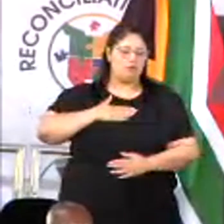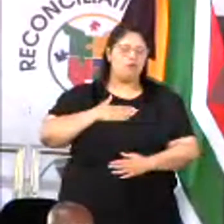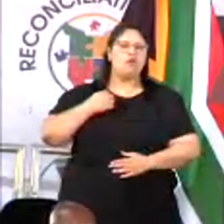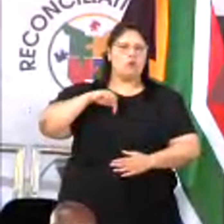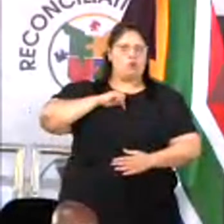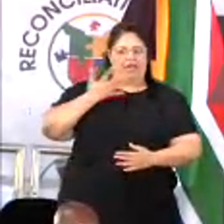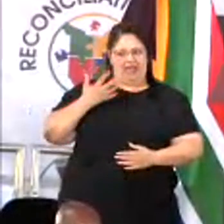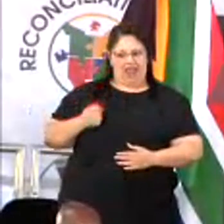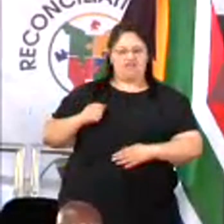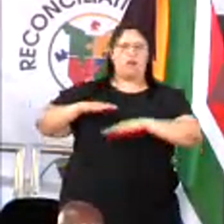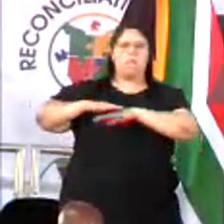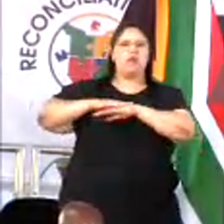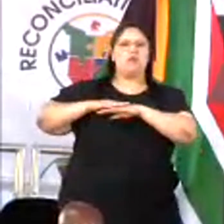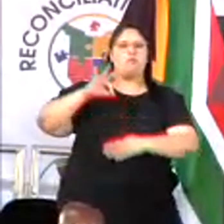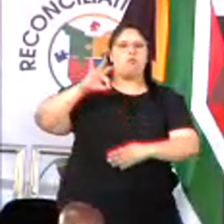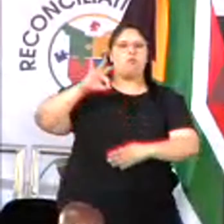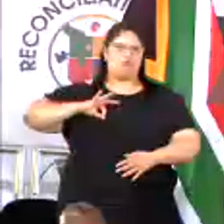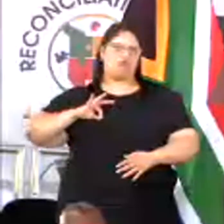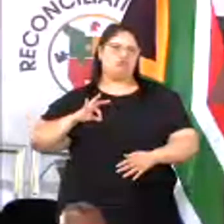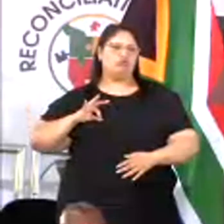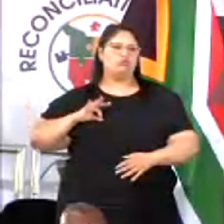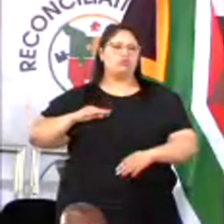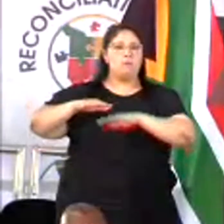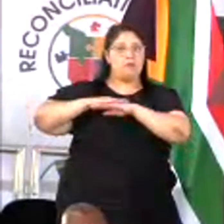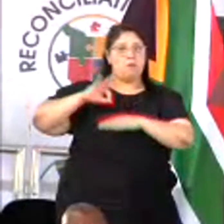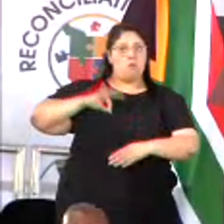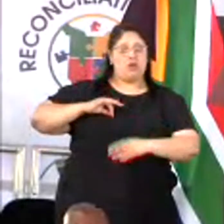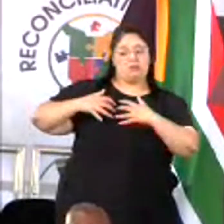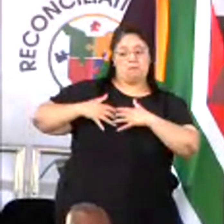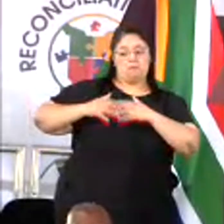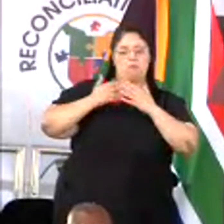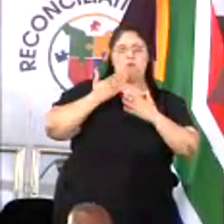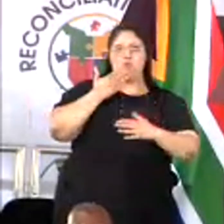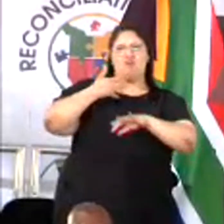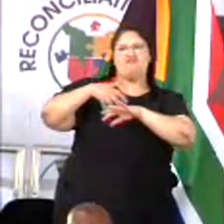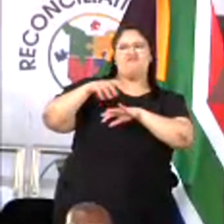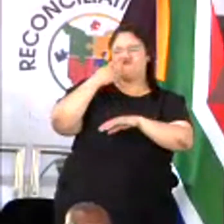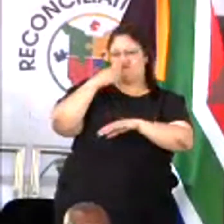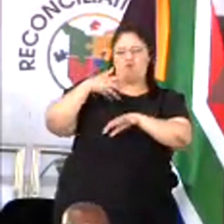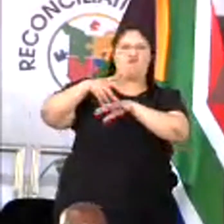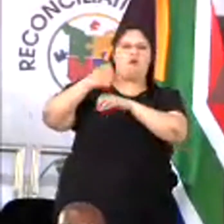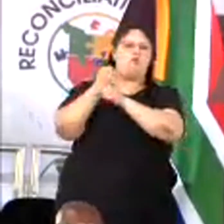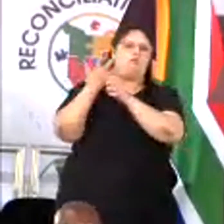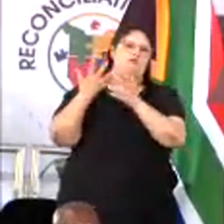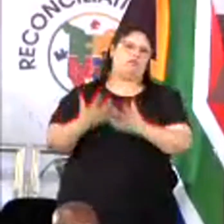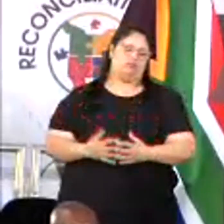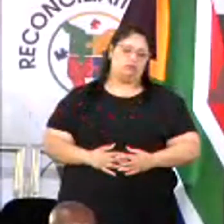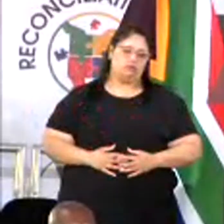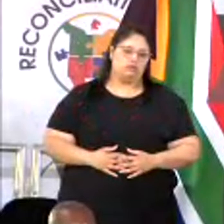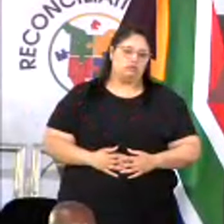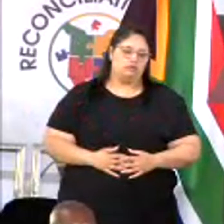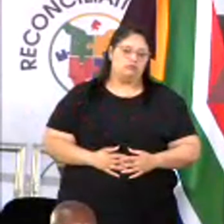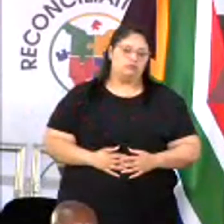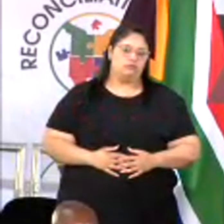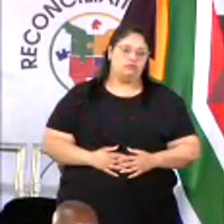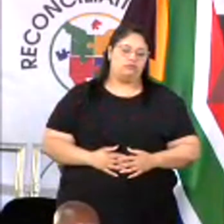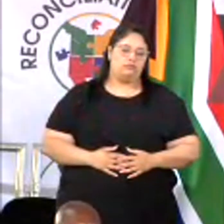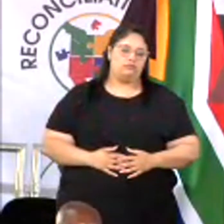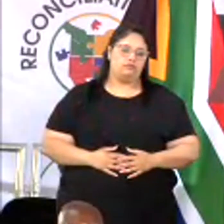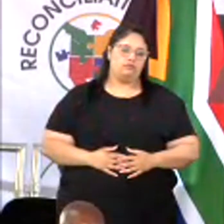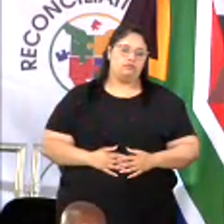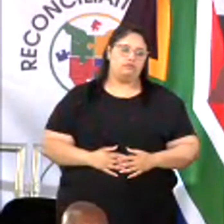have a minimum wage that has been set for farm workers.